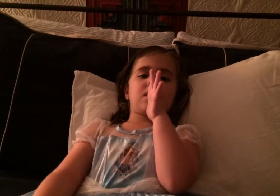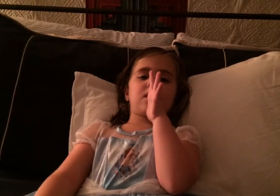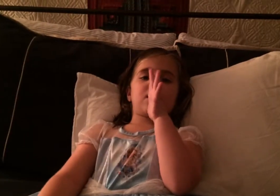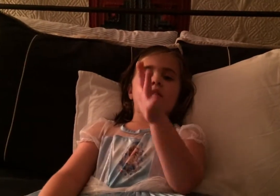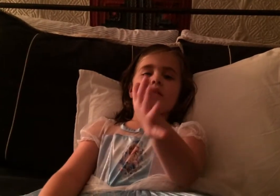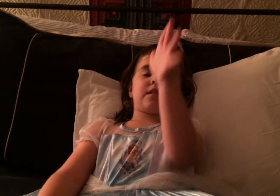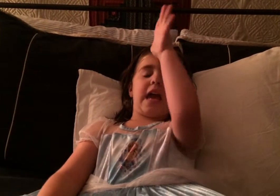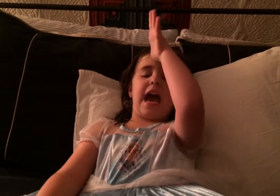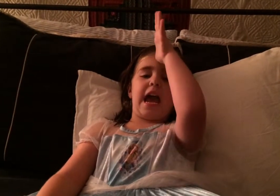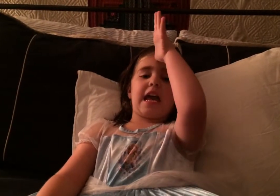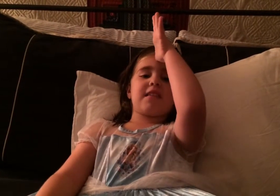Dad.